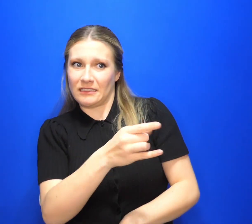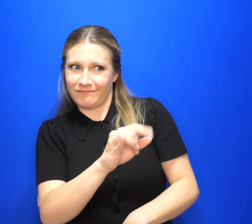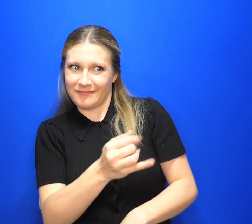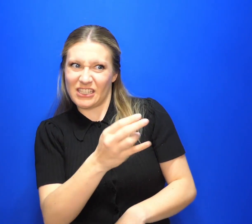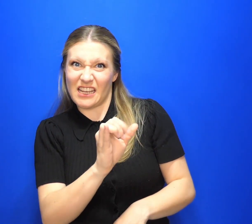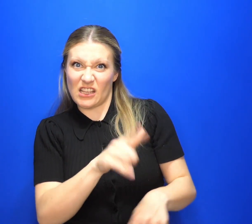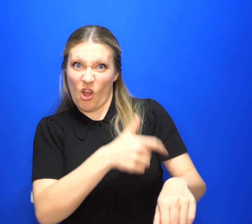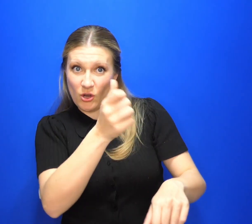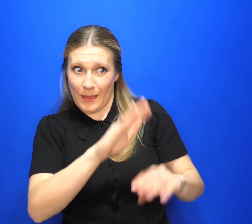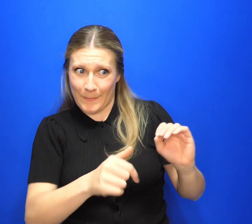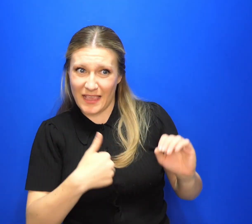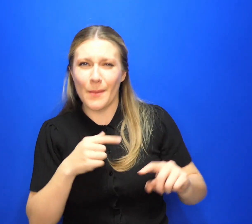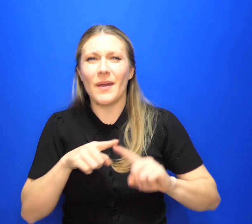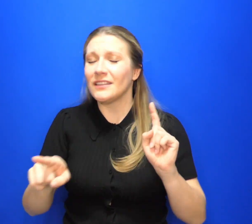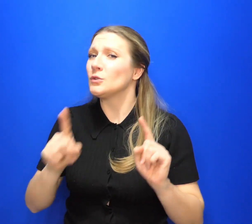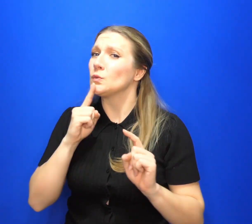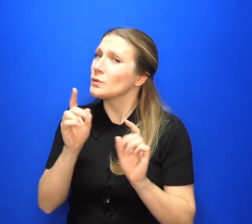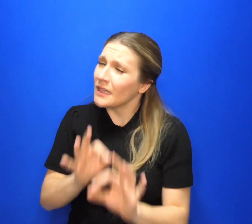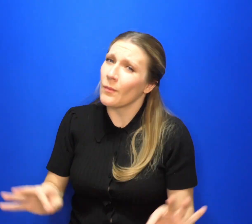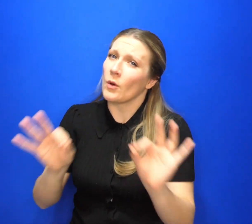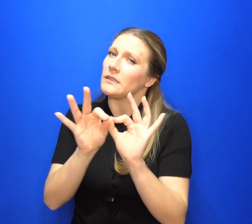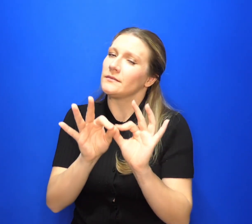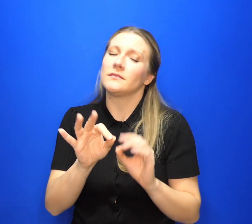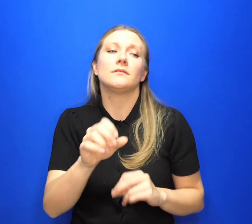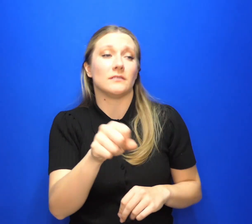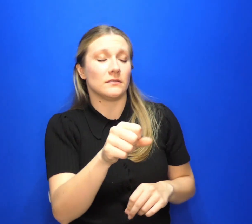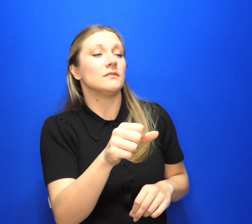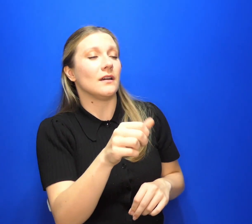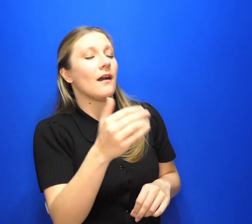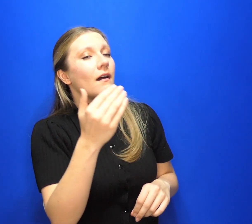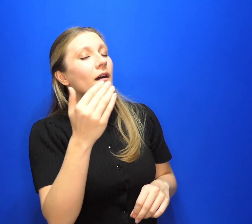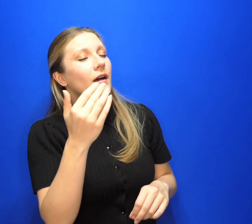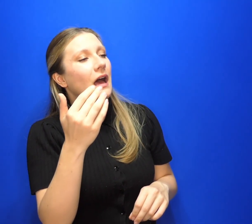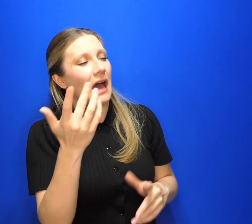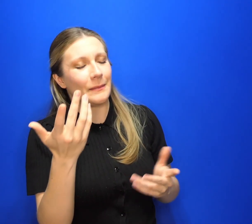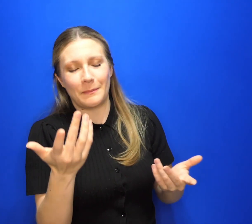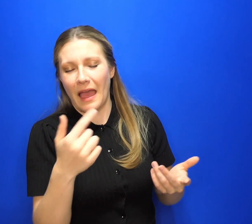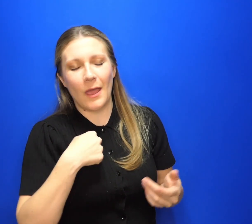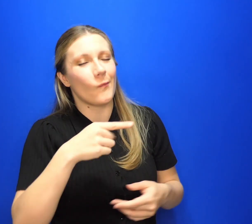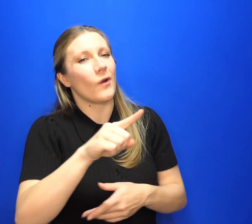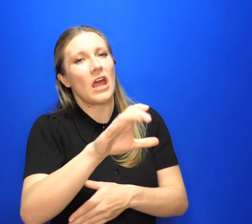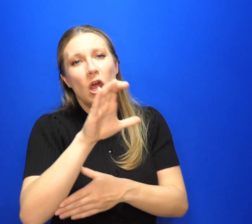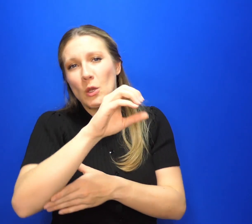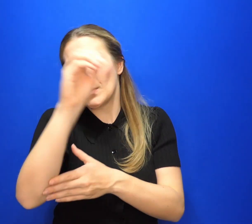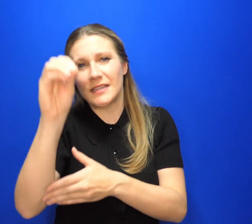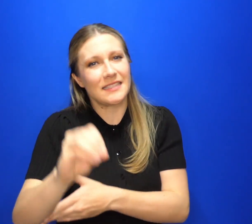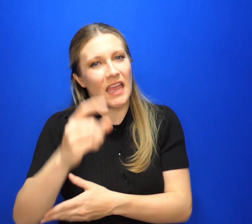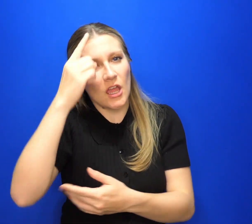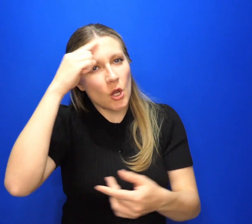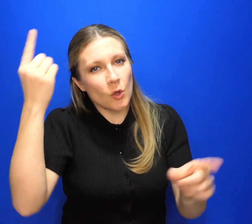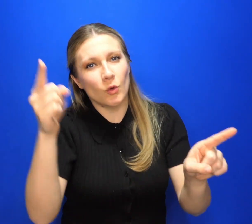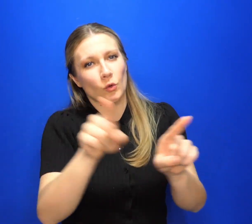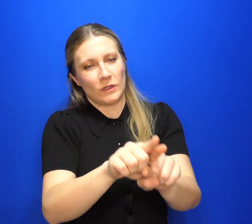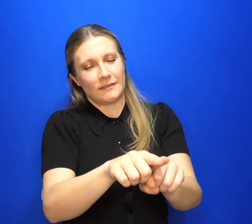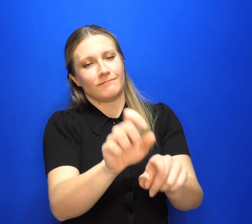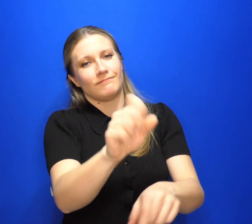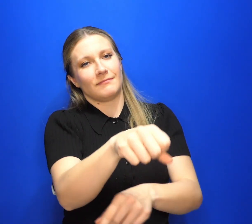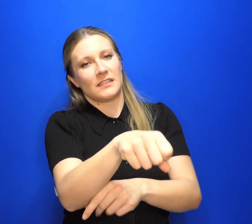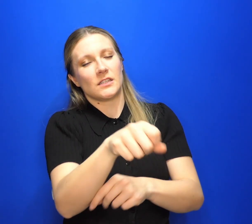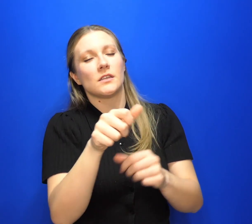No, I would 100% agree with that. I would include,